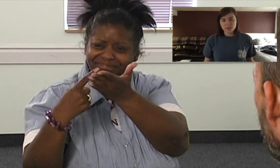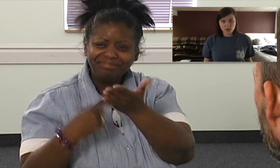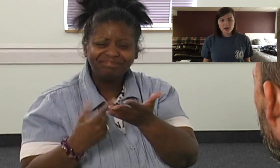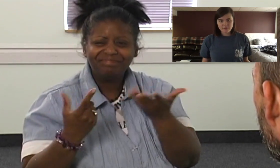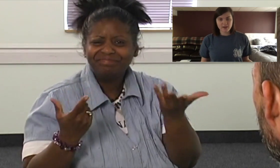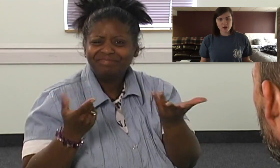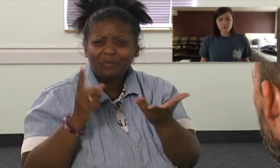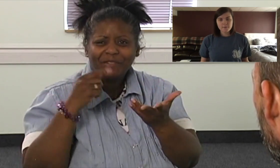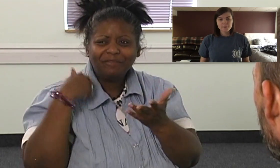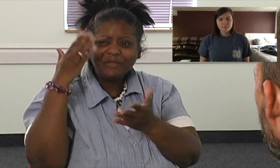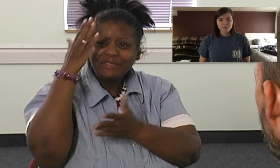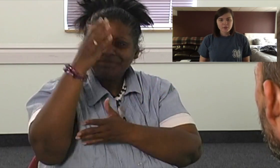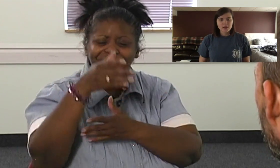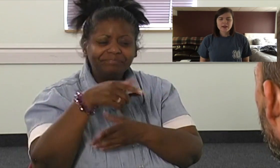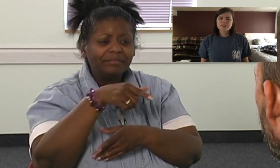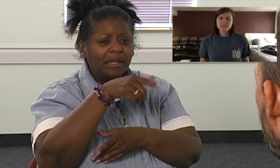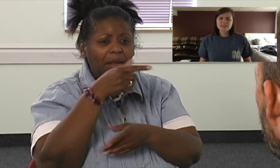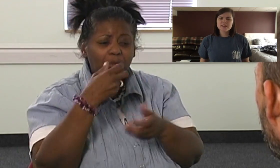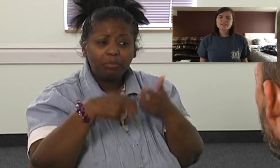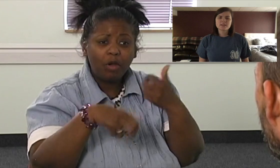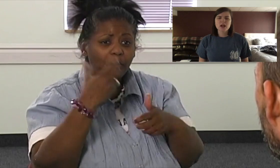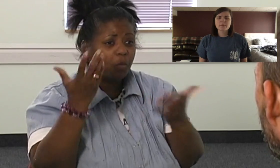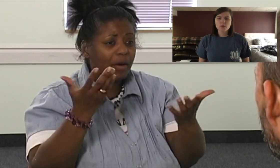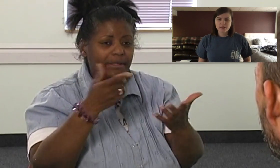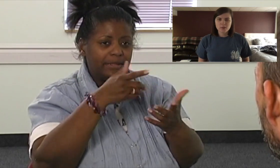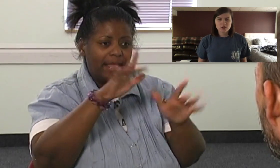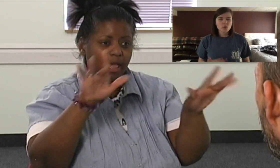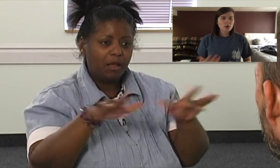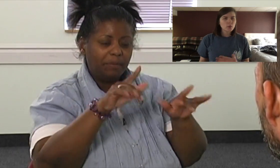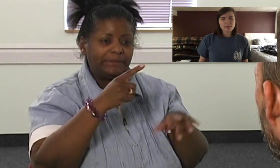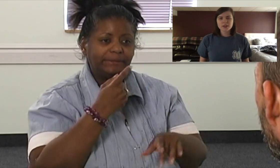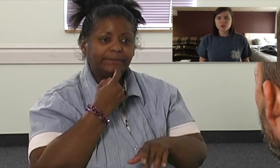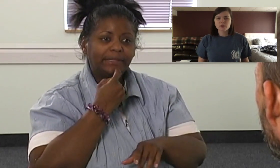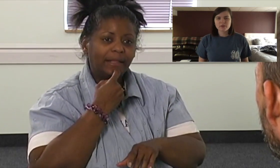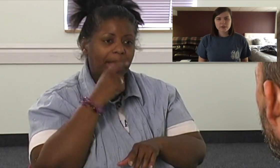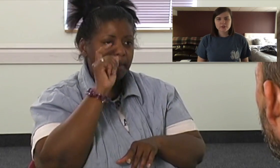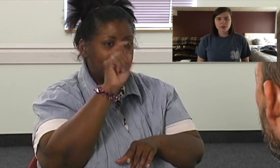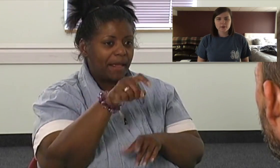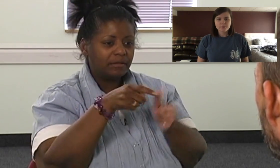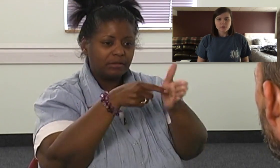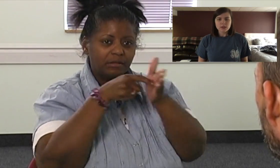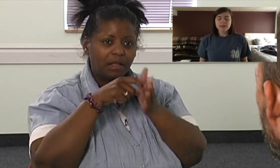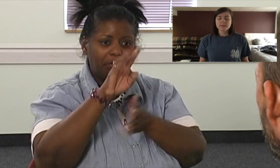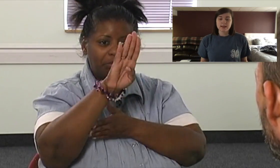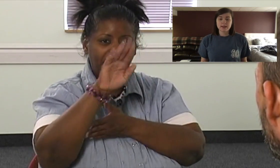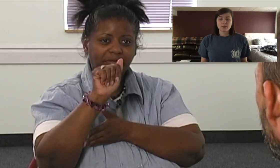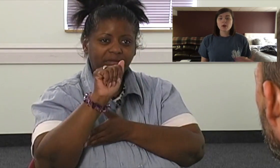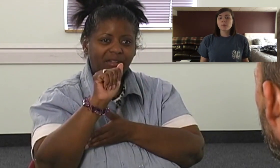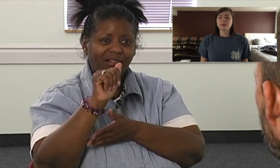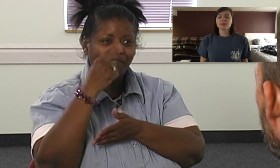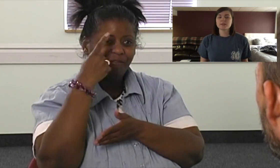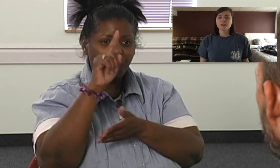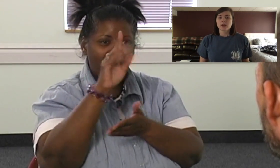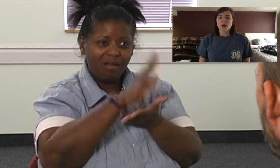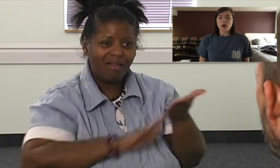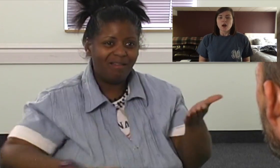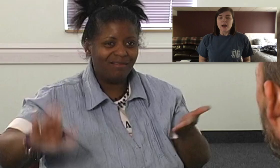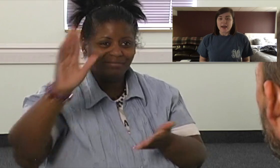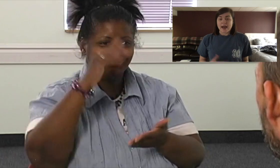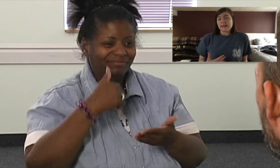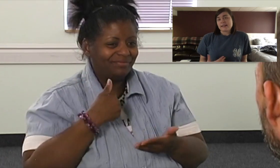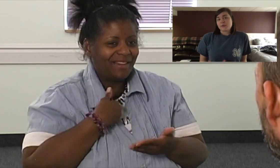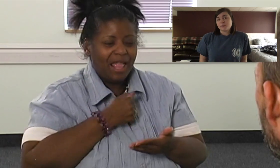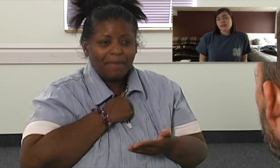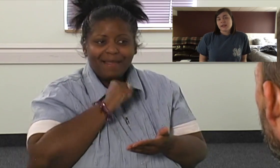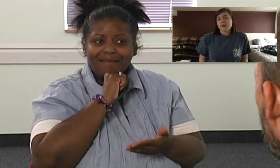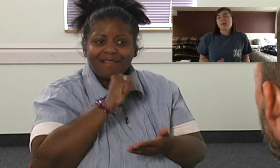name is Scott Fair. And I was discussing the topic with him, what am I going to do with my future? And he said, the problem is